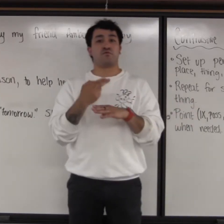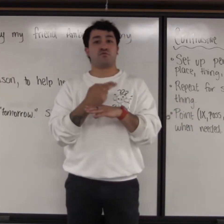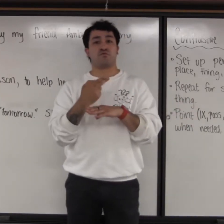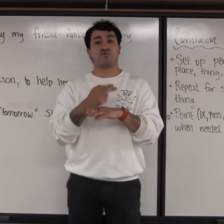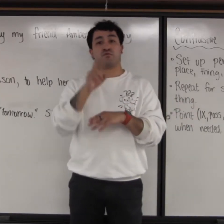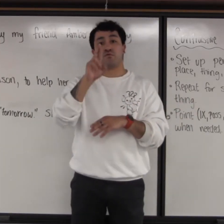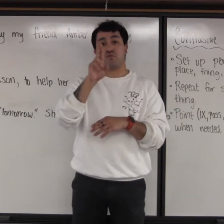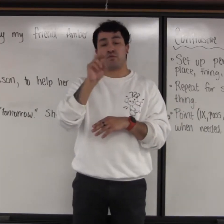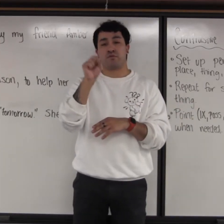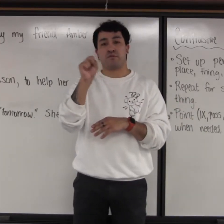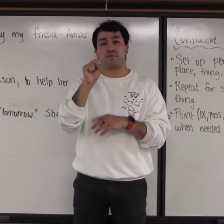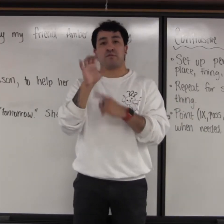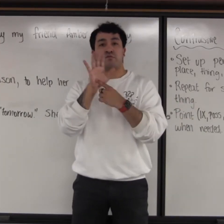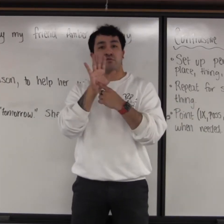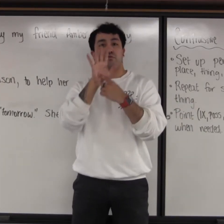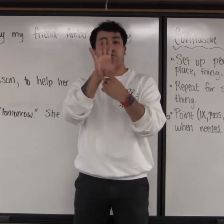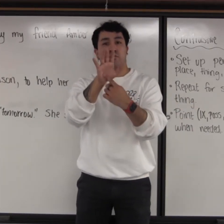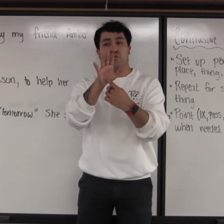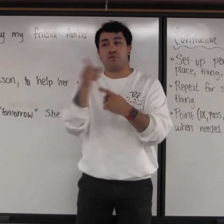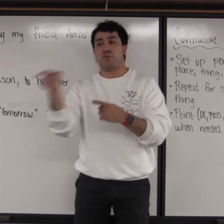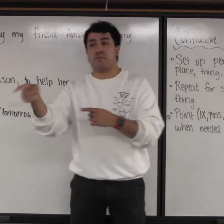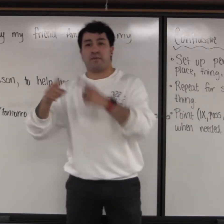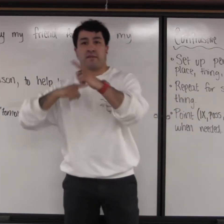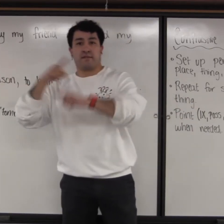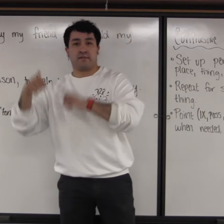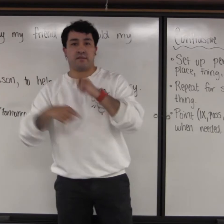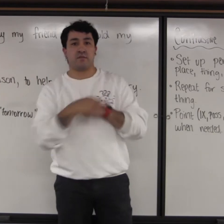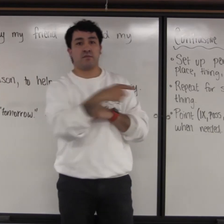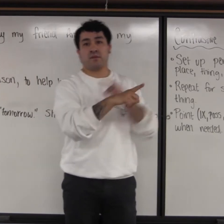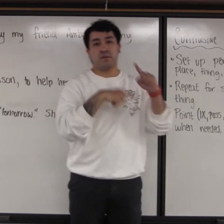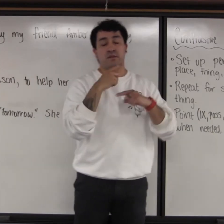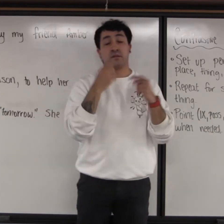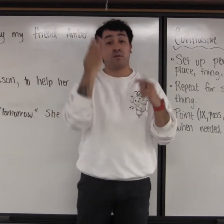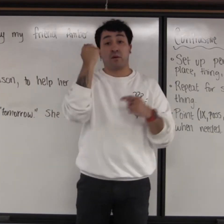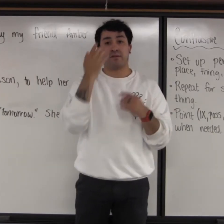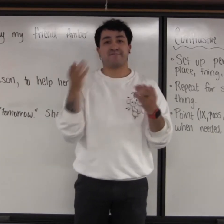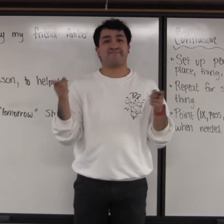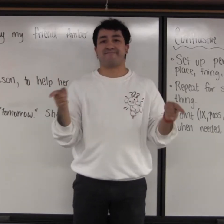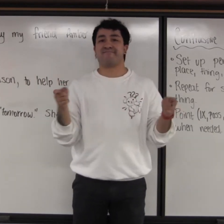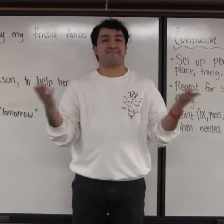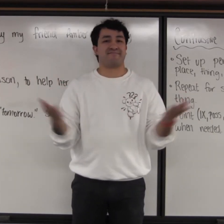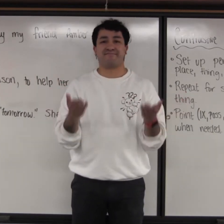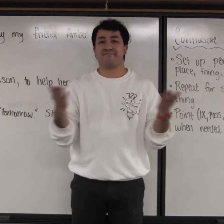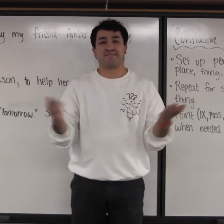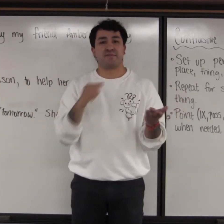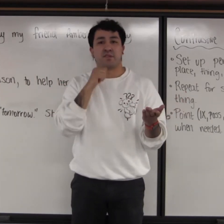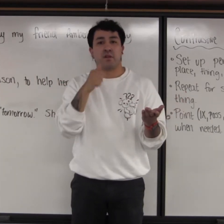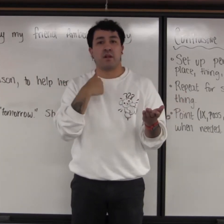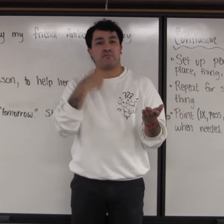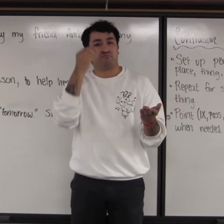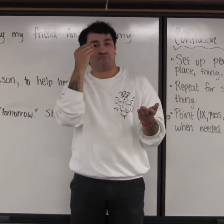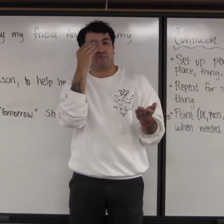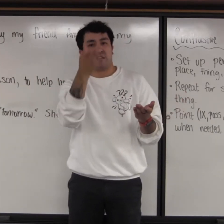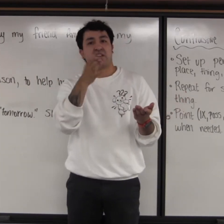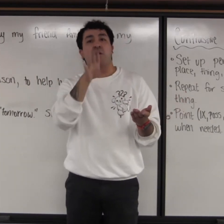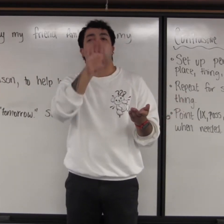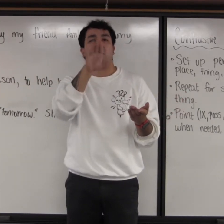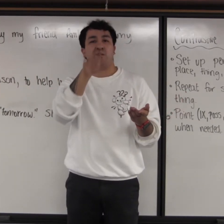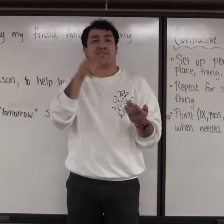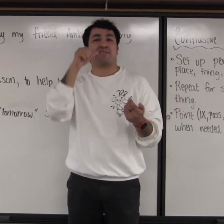and change my body orientation to tell you what those people were saying, because those people aren't here and I want to tell